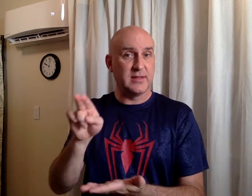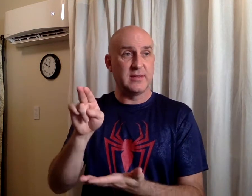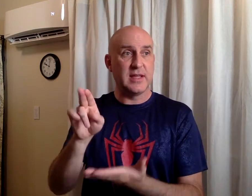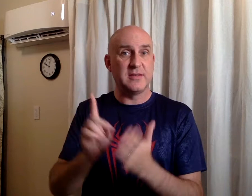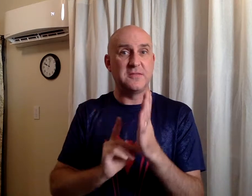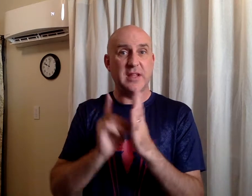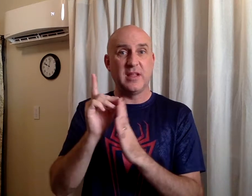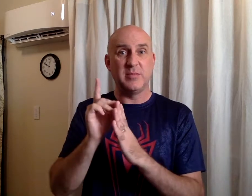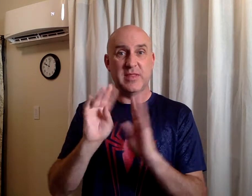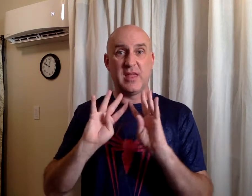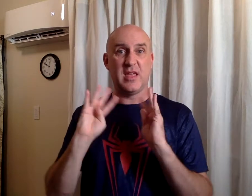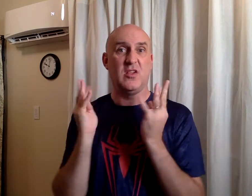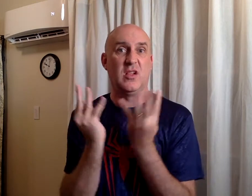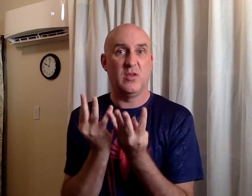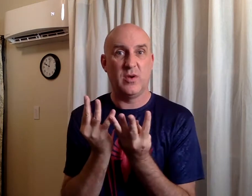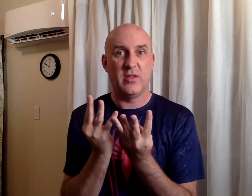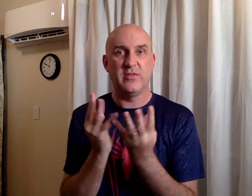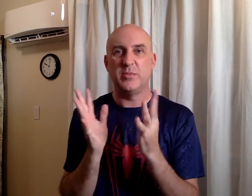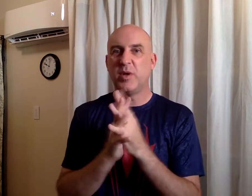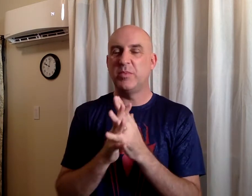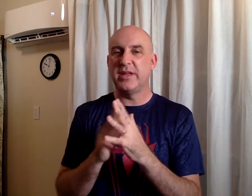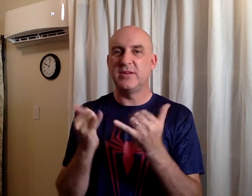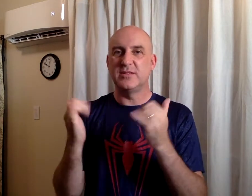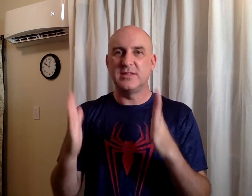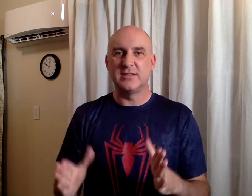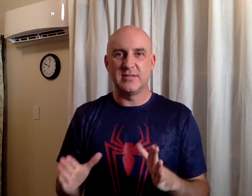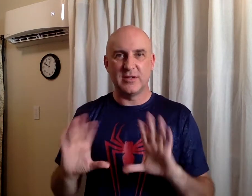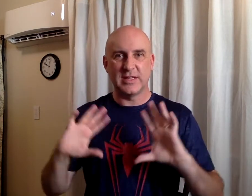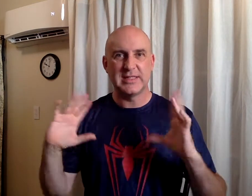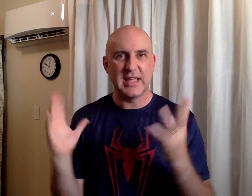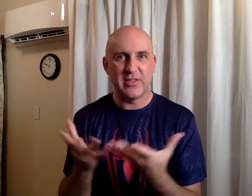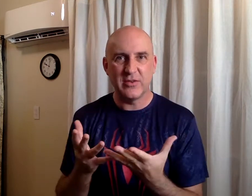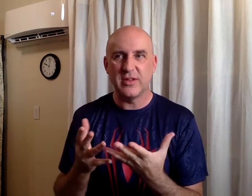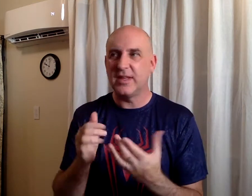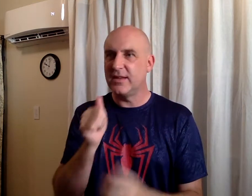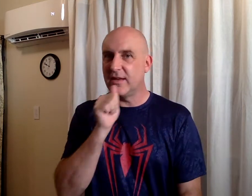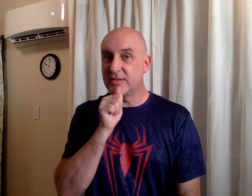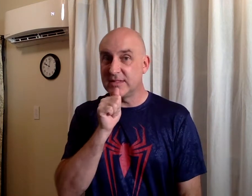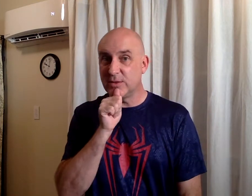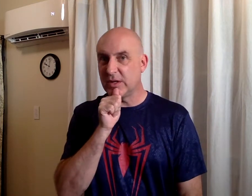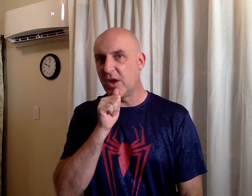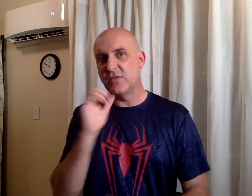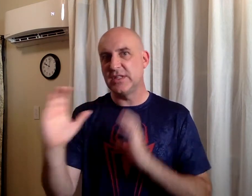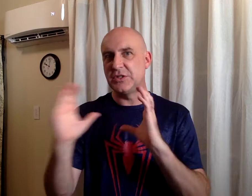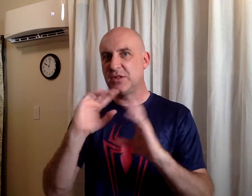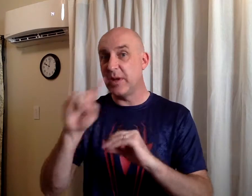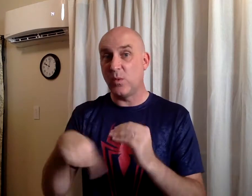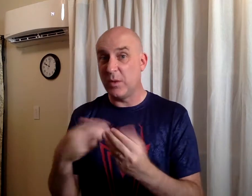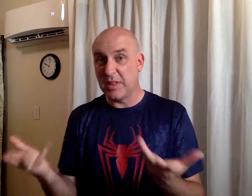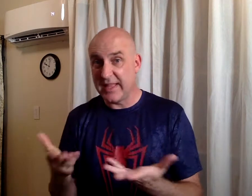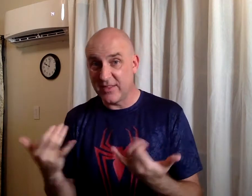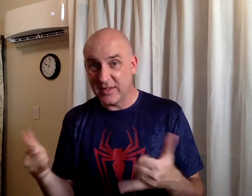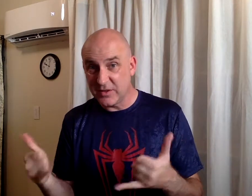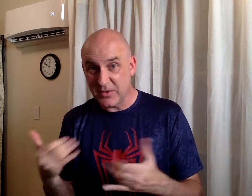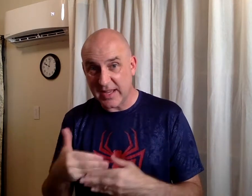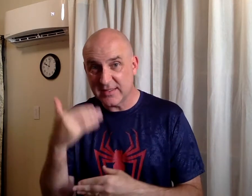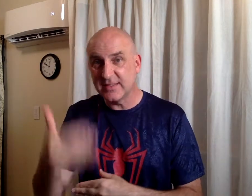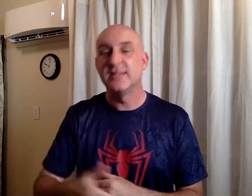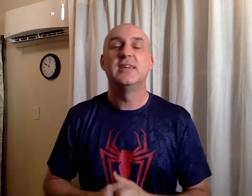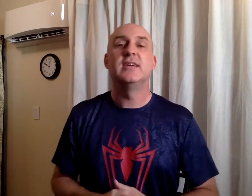they developed the huddle where all the football players, you know, get together and they have a secret conversation about what play they're going to do next. So